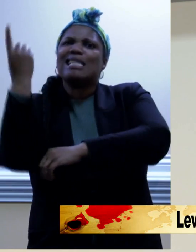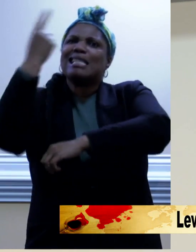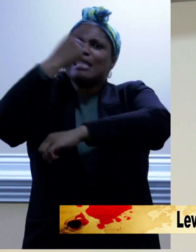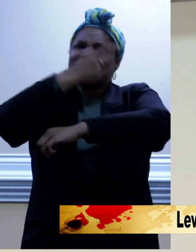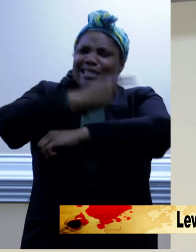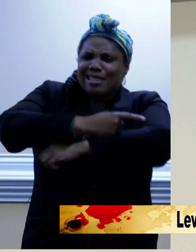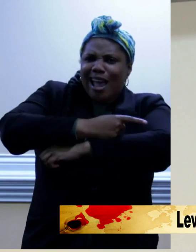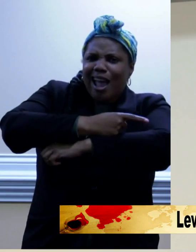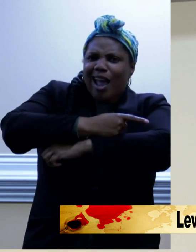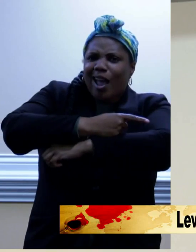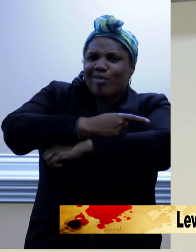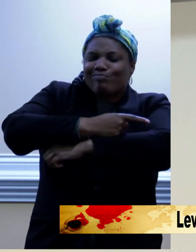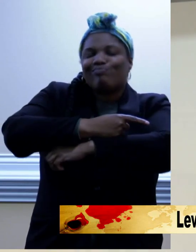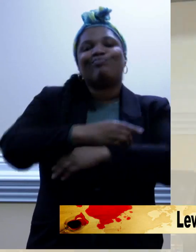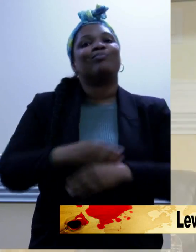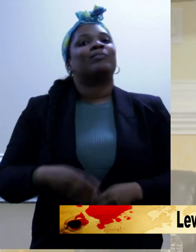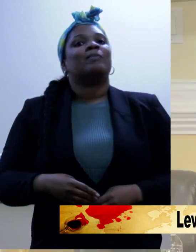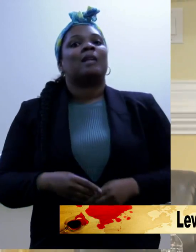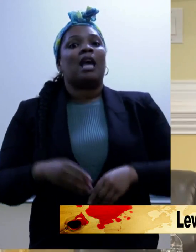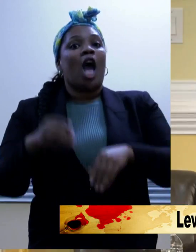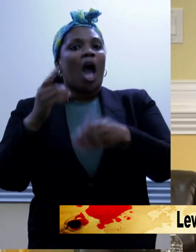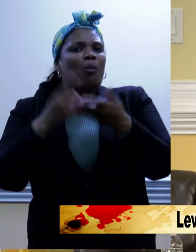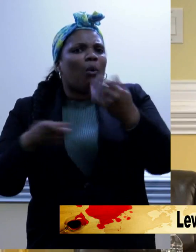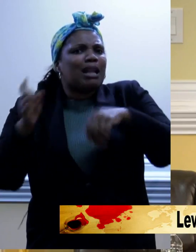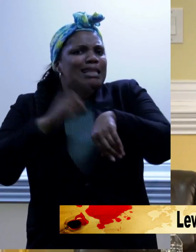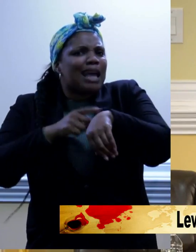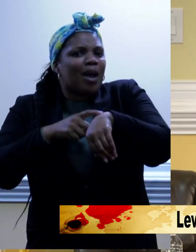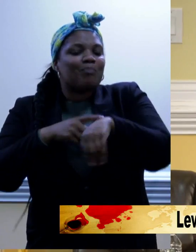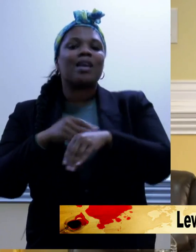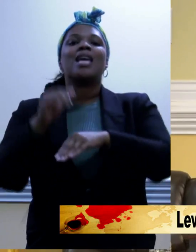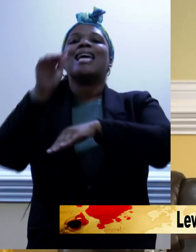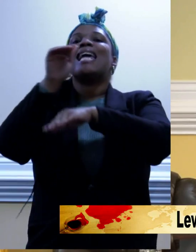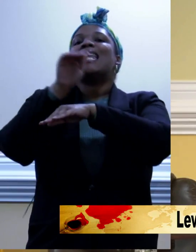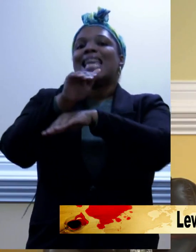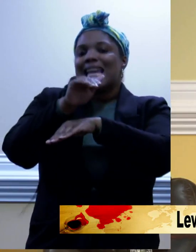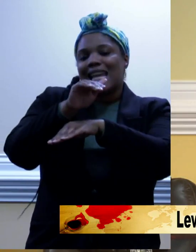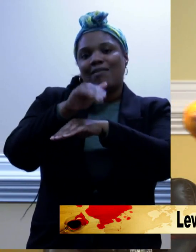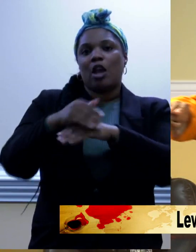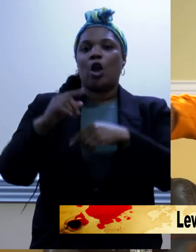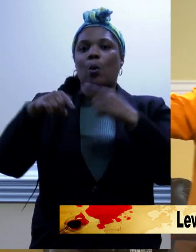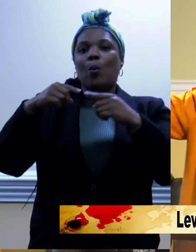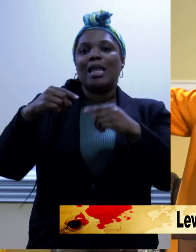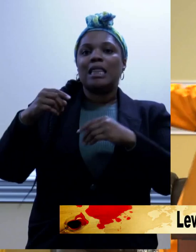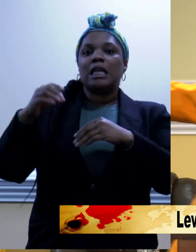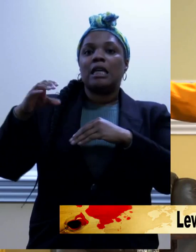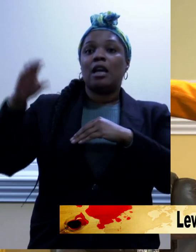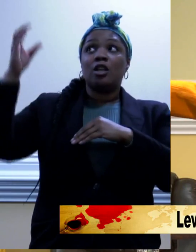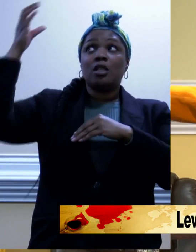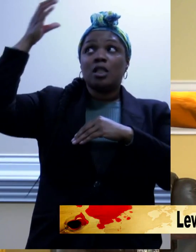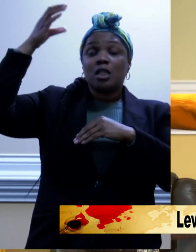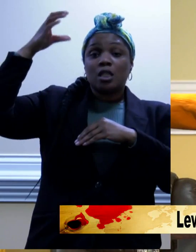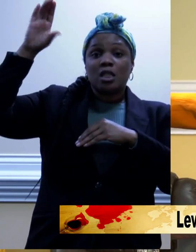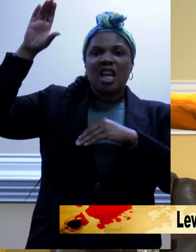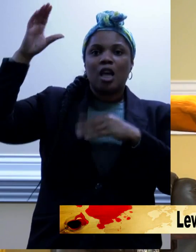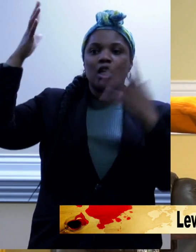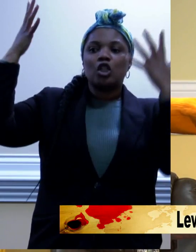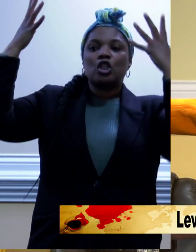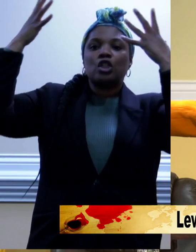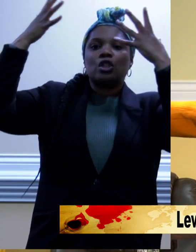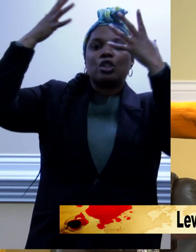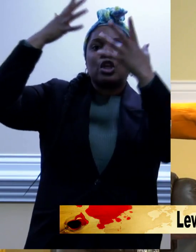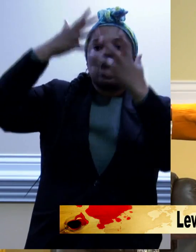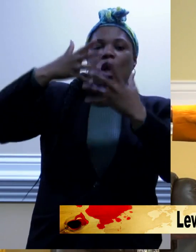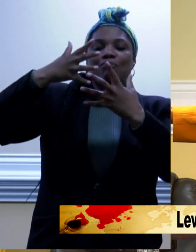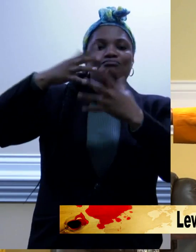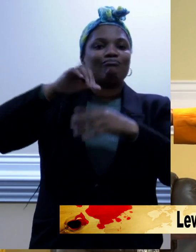The 14th day. At what time? At evening. At evening. That's when the sun, when it turns dark, sisters and brothers. Now, it's